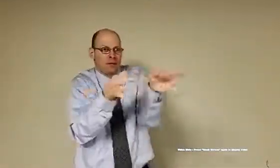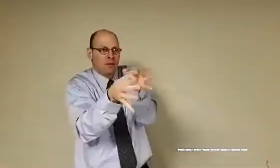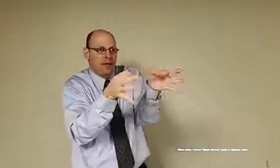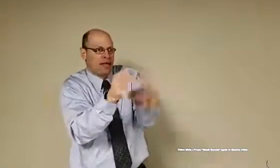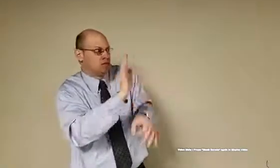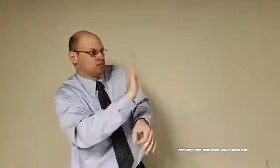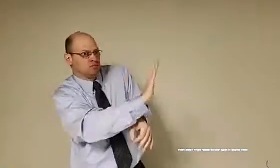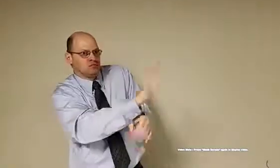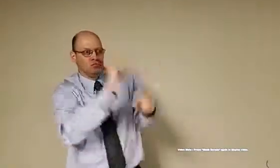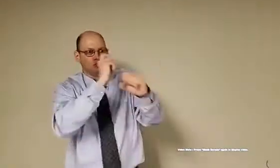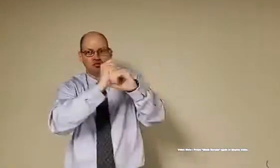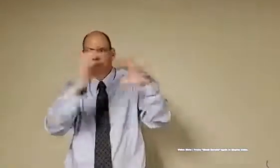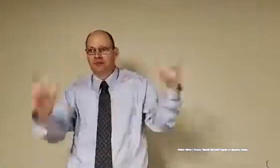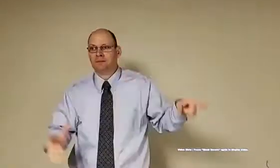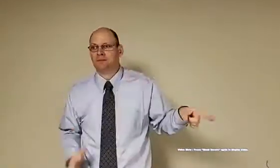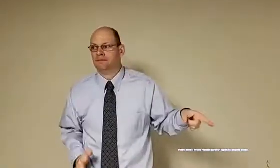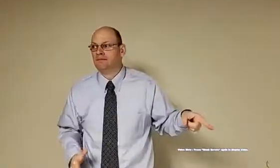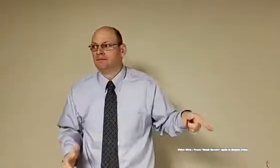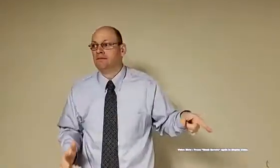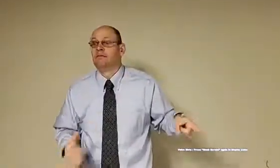them if they could not interpret the dream.